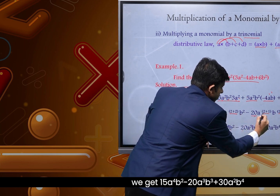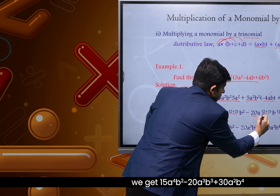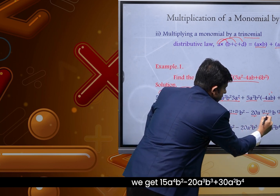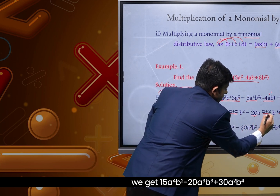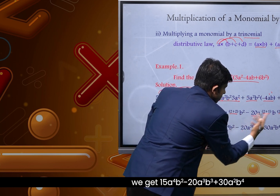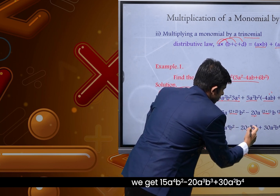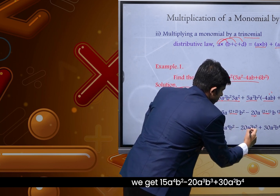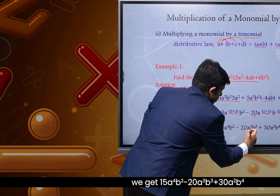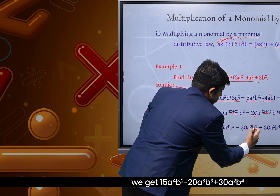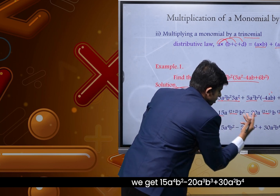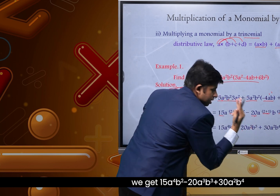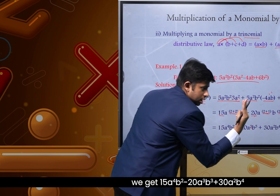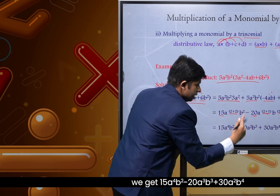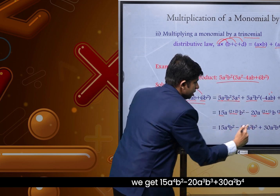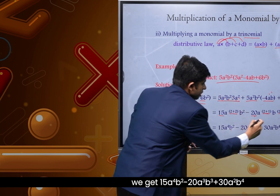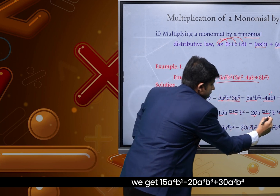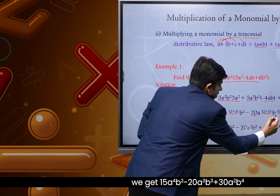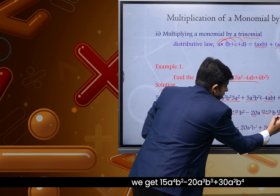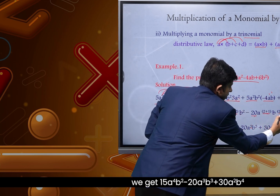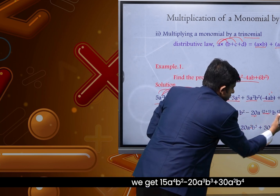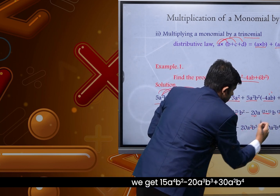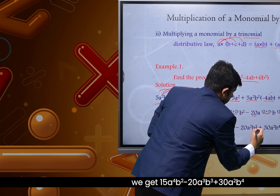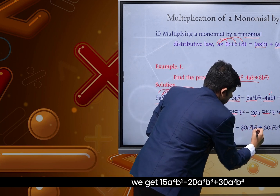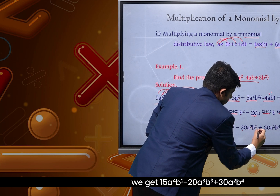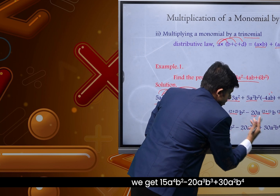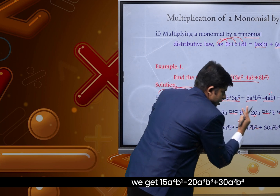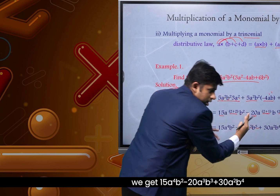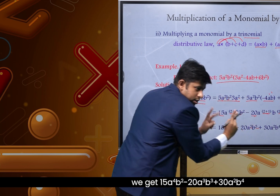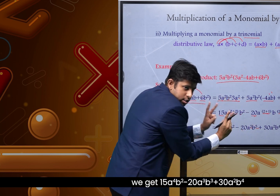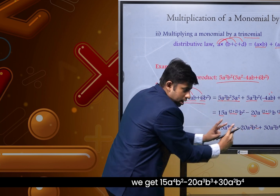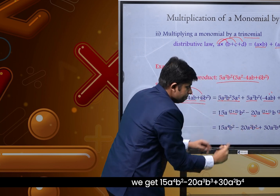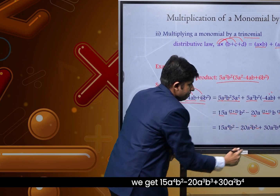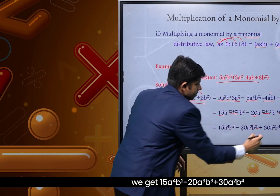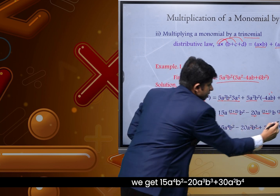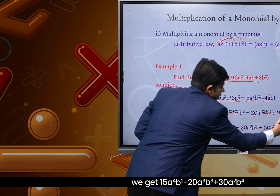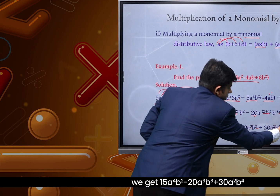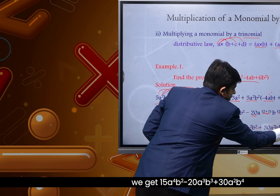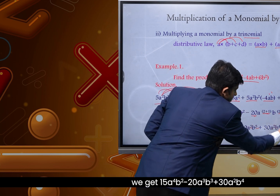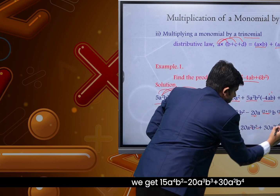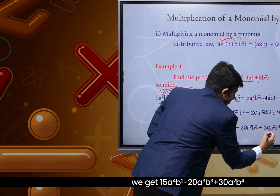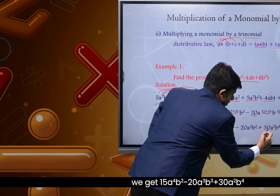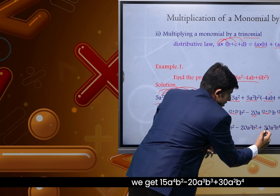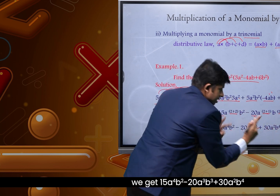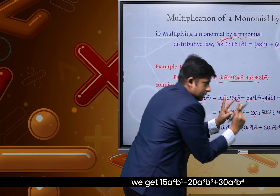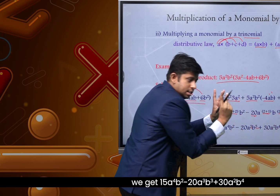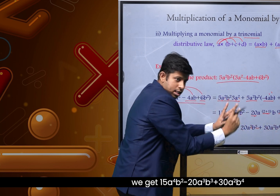power of 3 b to the power of 3 plus 30 a to the power of 2 b to the power of